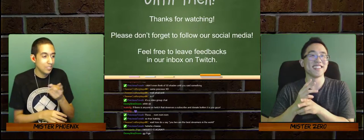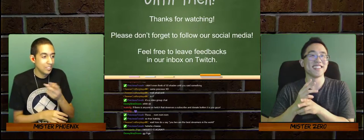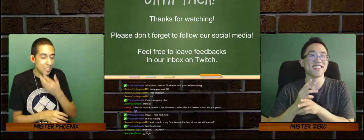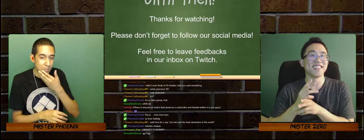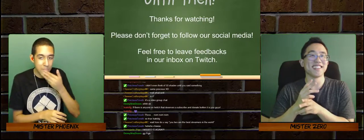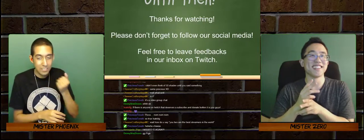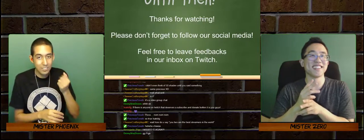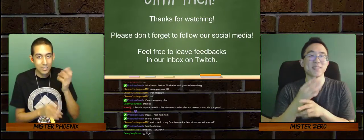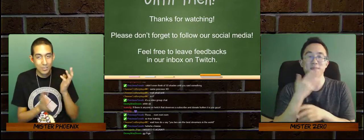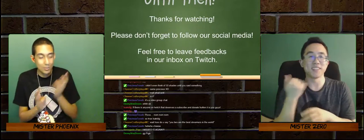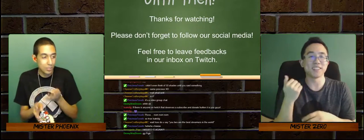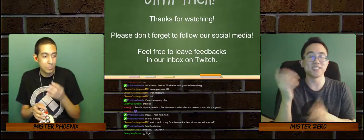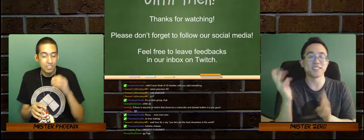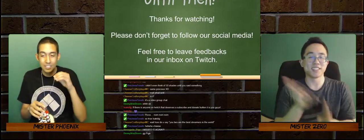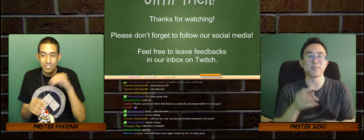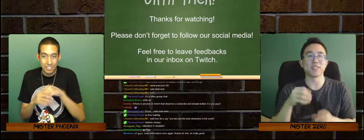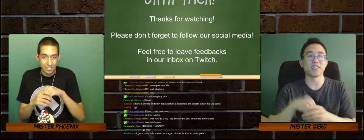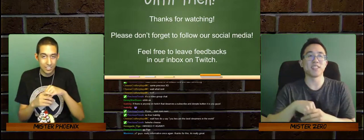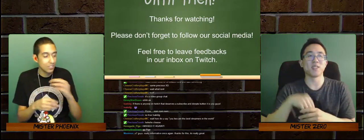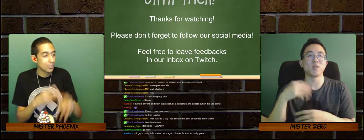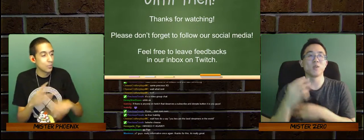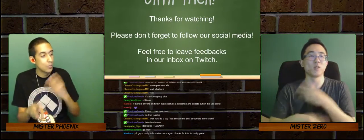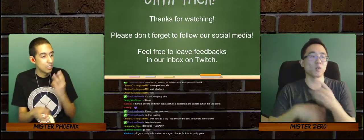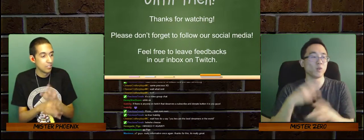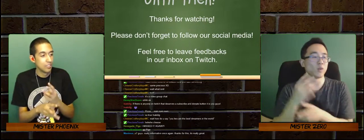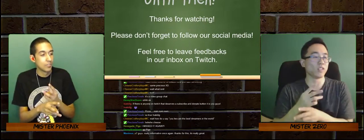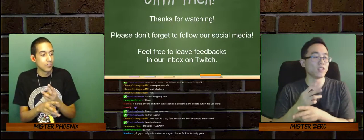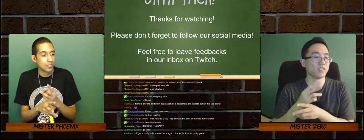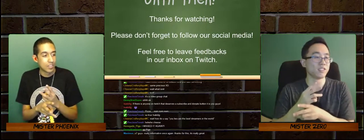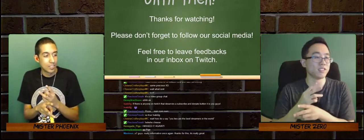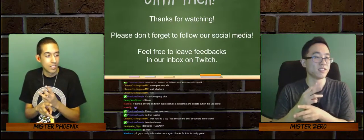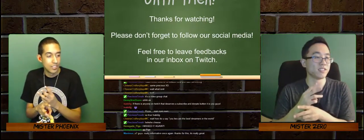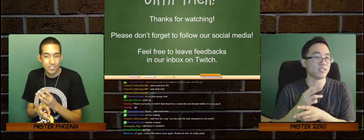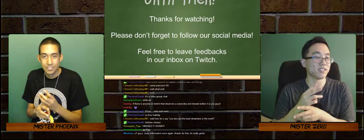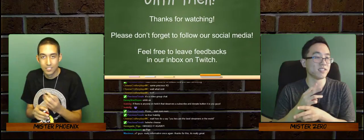YouTube, best streamer in the world.